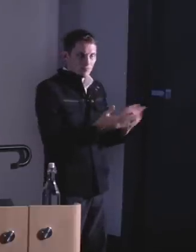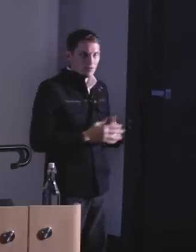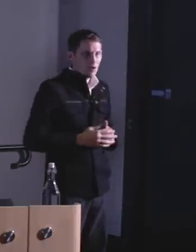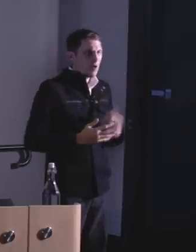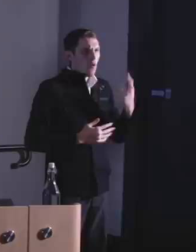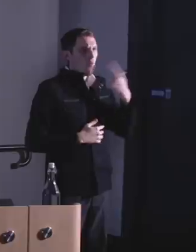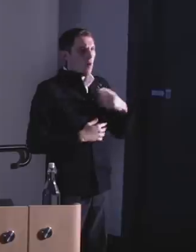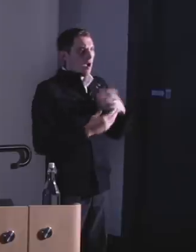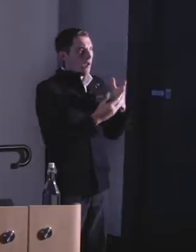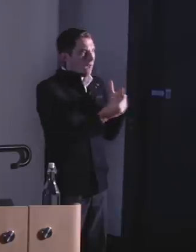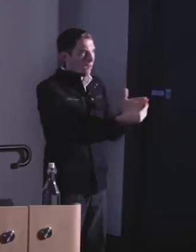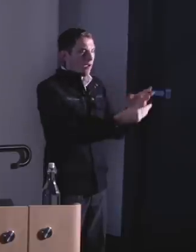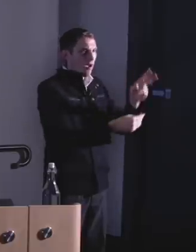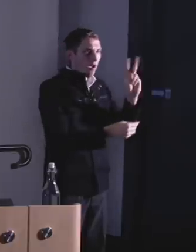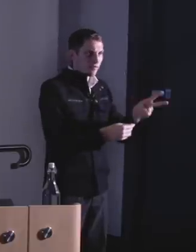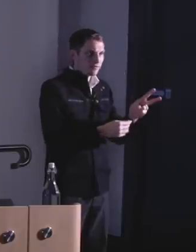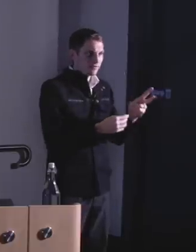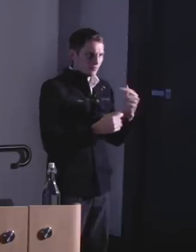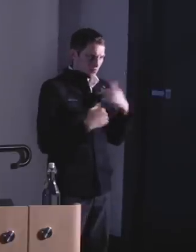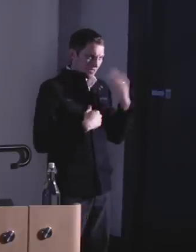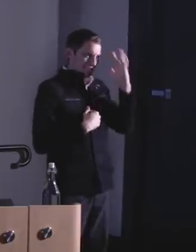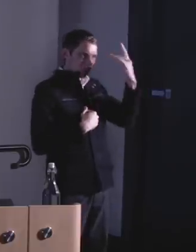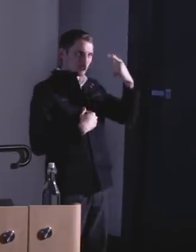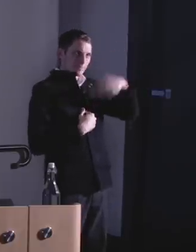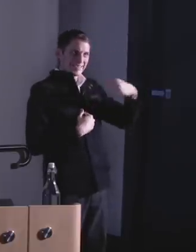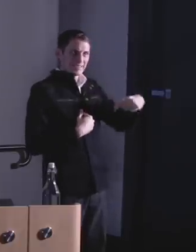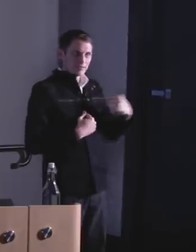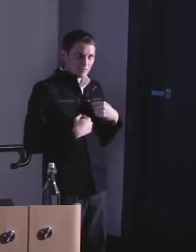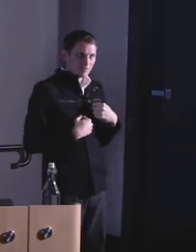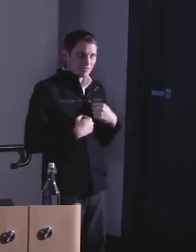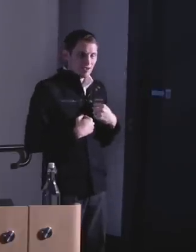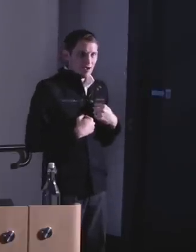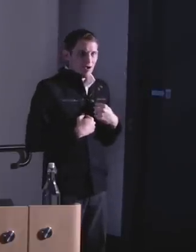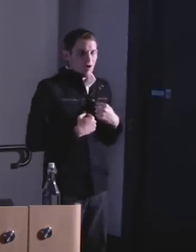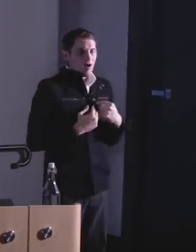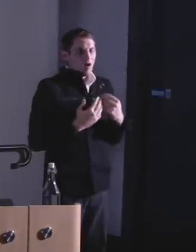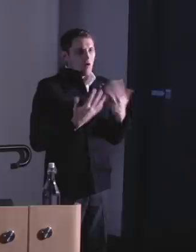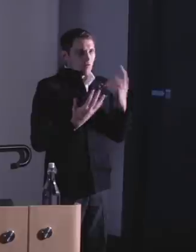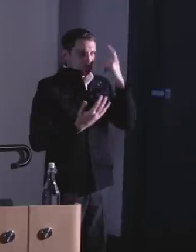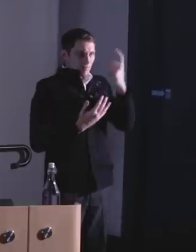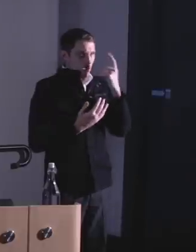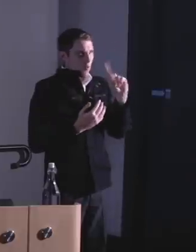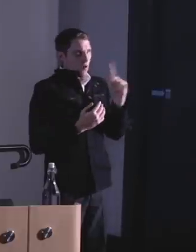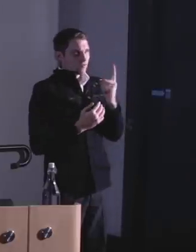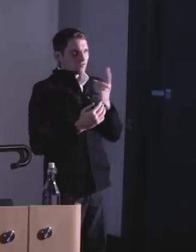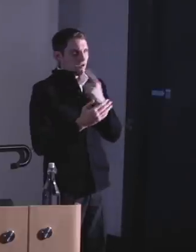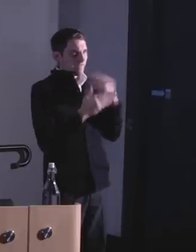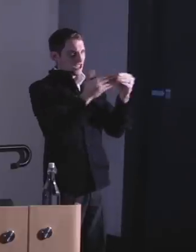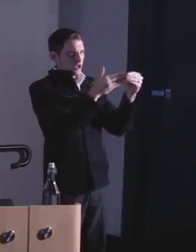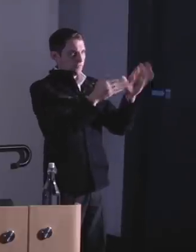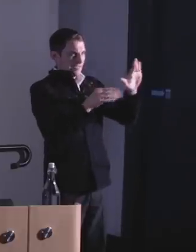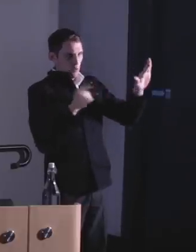Why would we do this when we are the intelligent species? And what kind of leadership do we